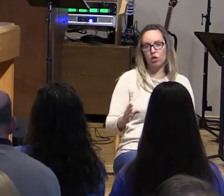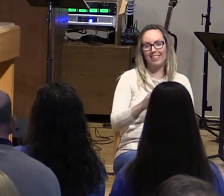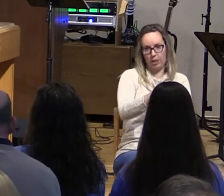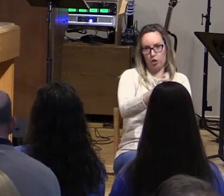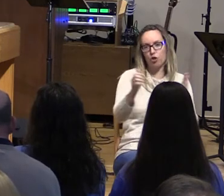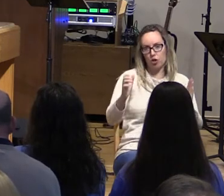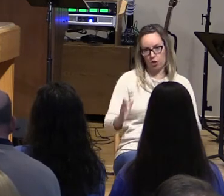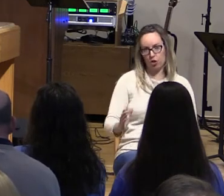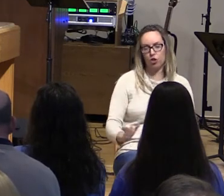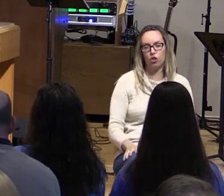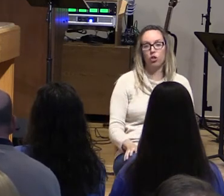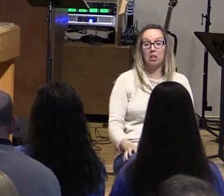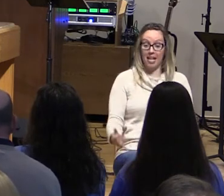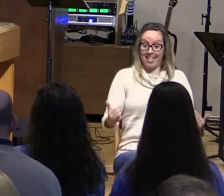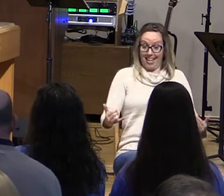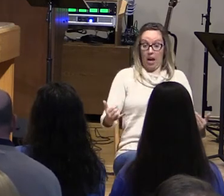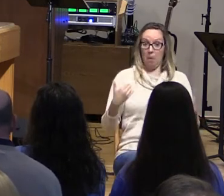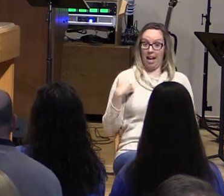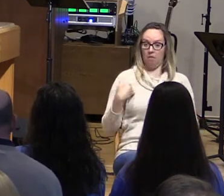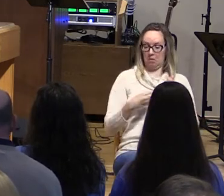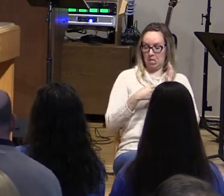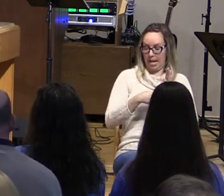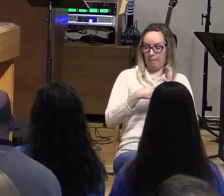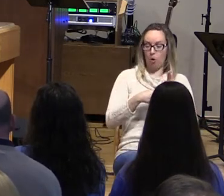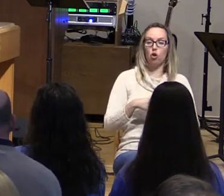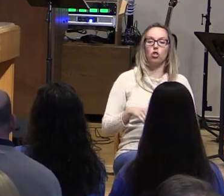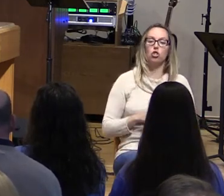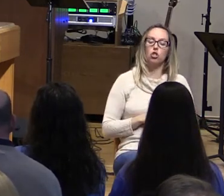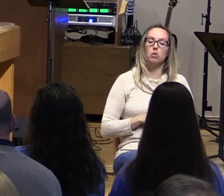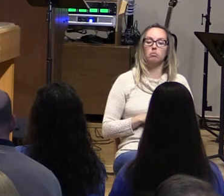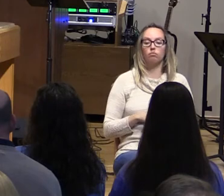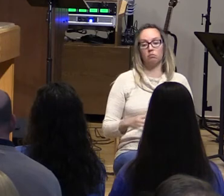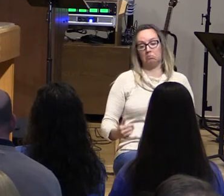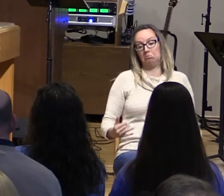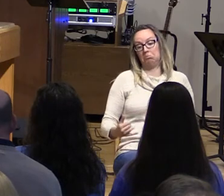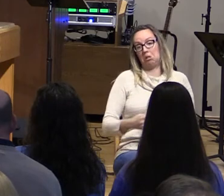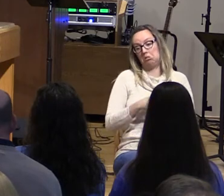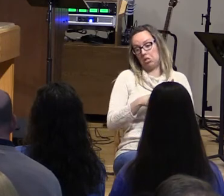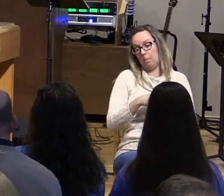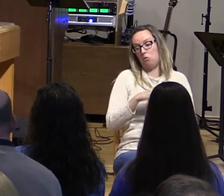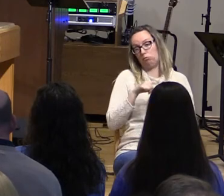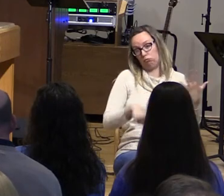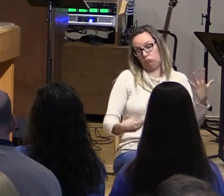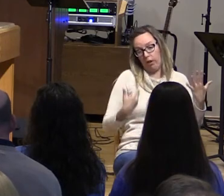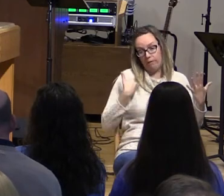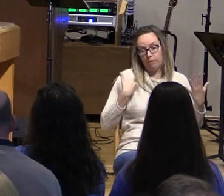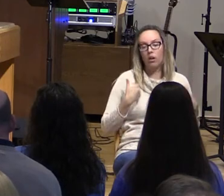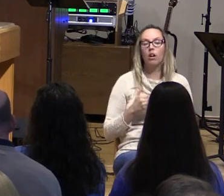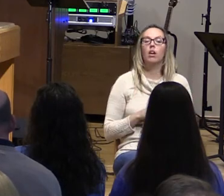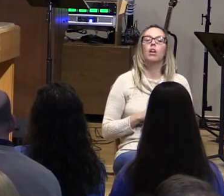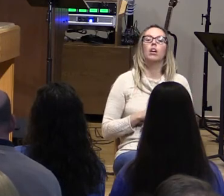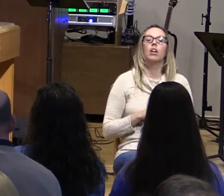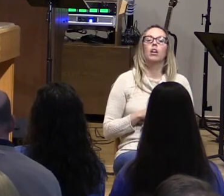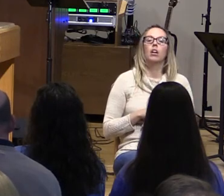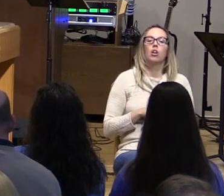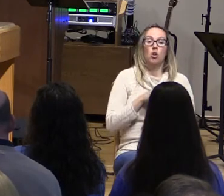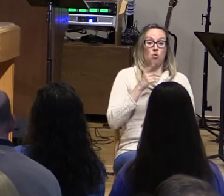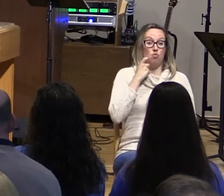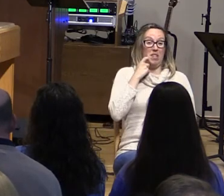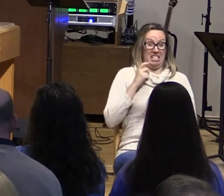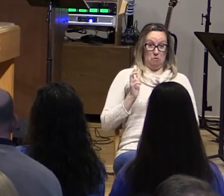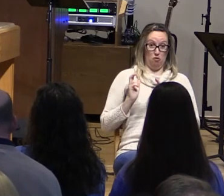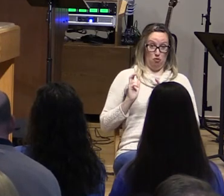And today we have some examples of that, like just modern day examples. The shooting that